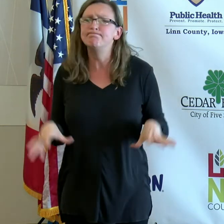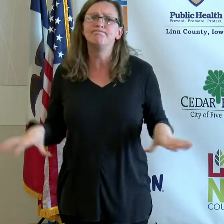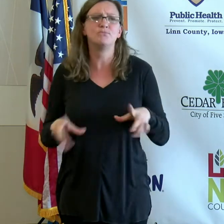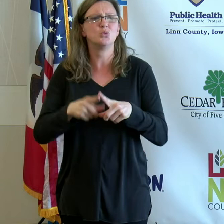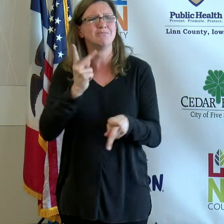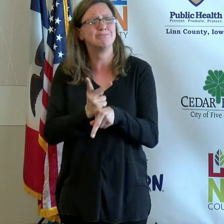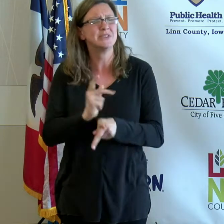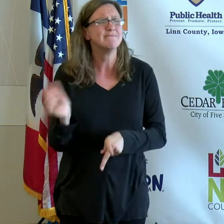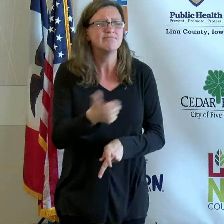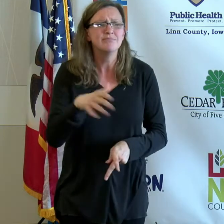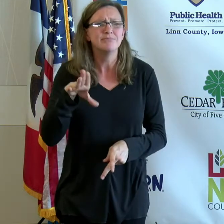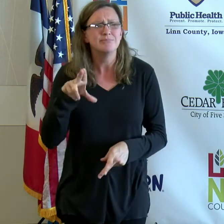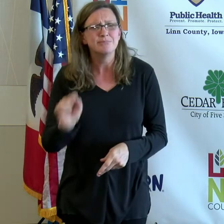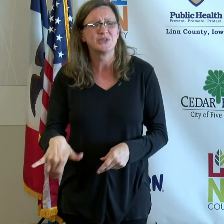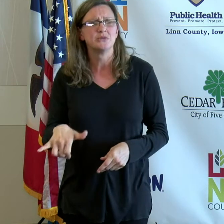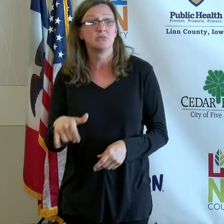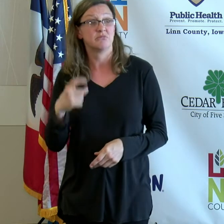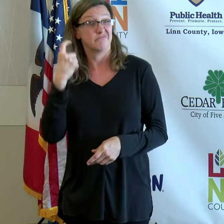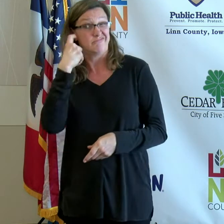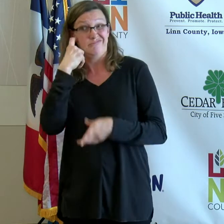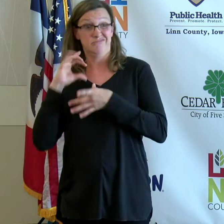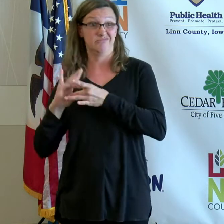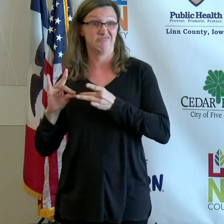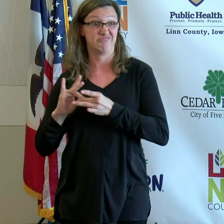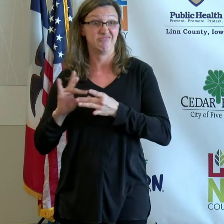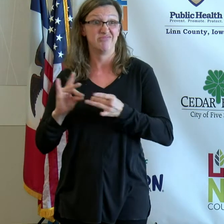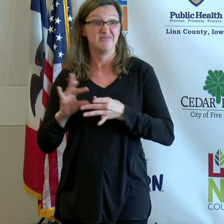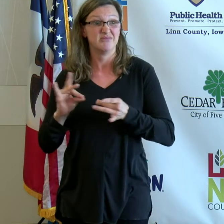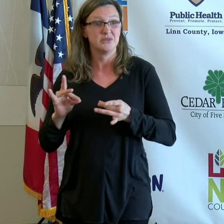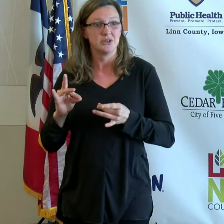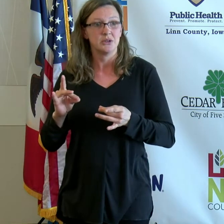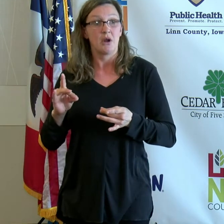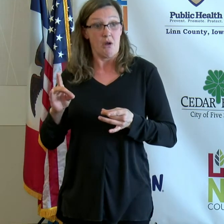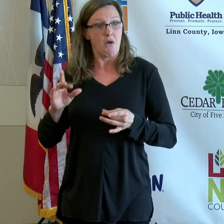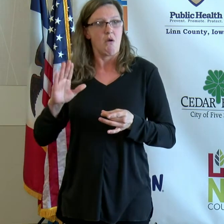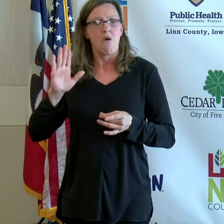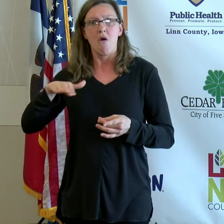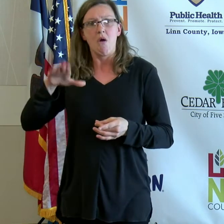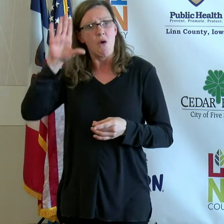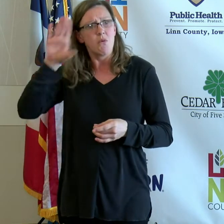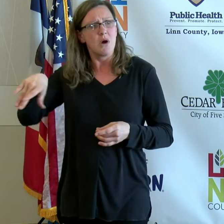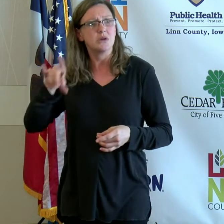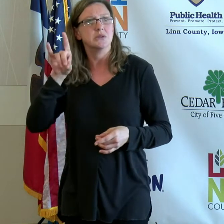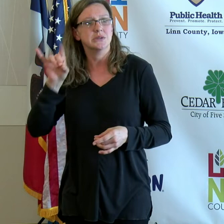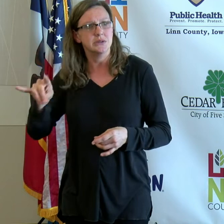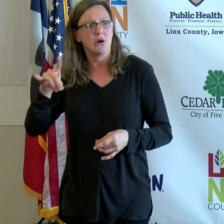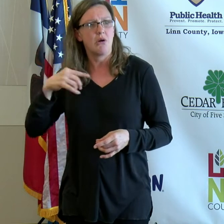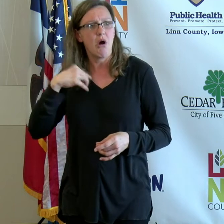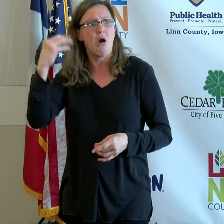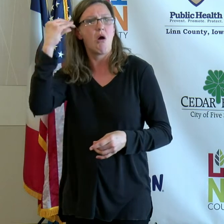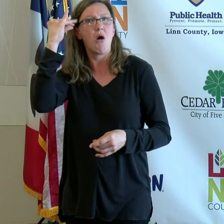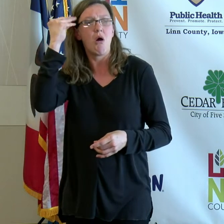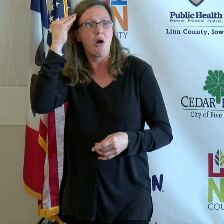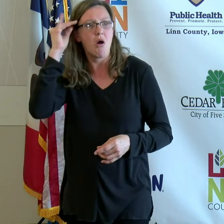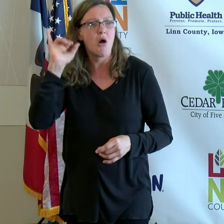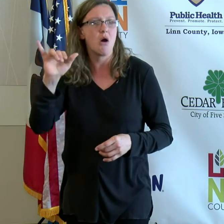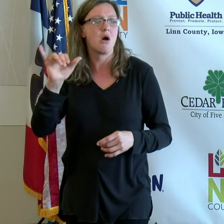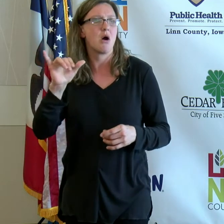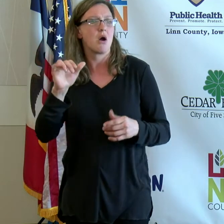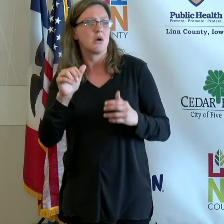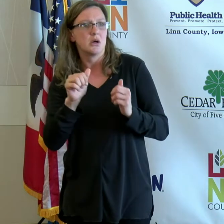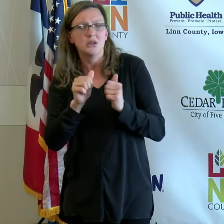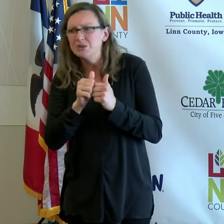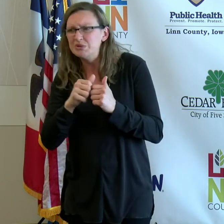that I was considering issuing an order, a local order for people to stay at home under some kind of